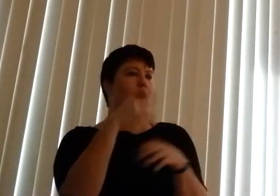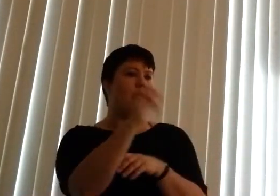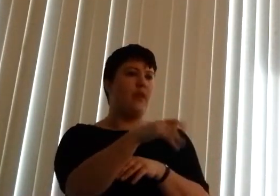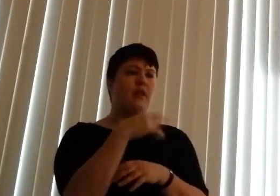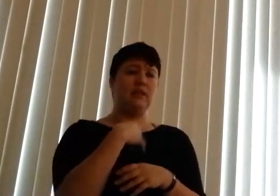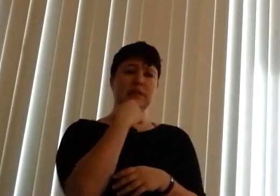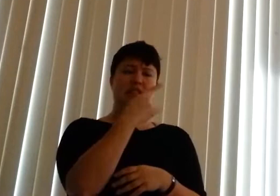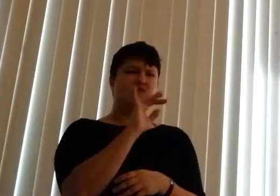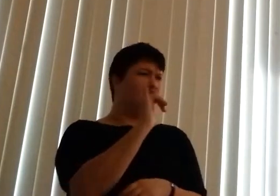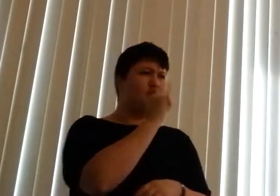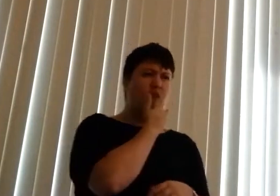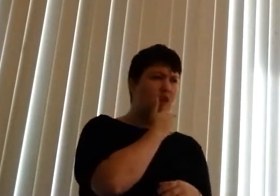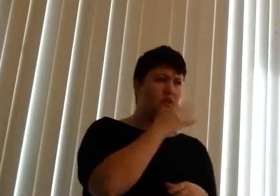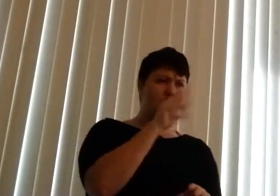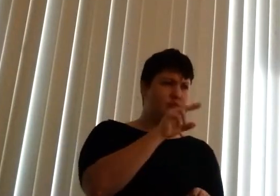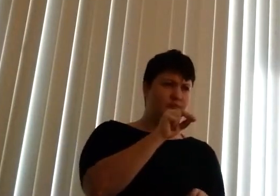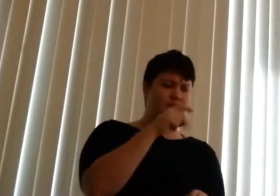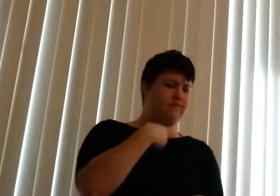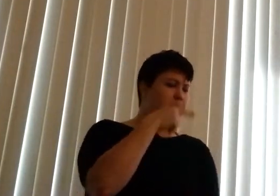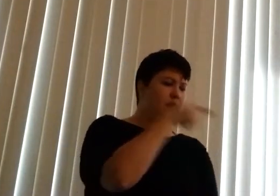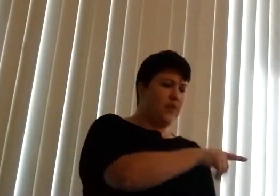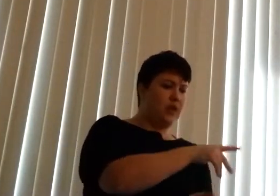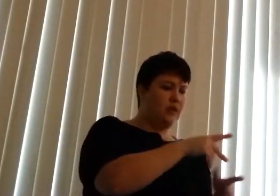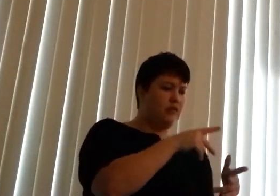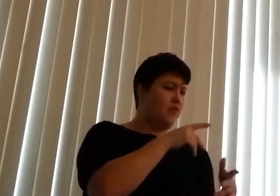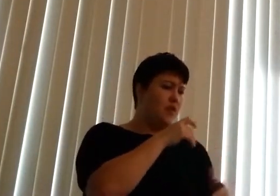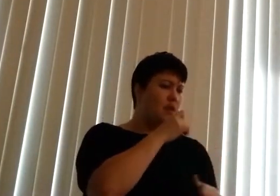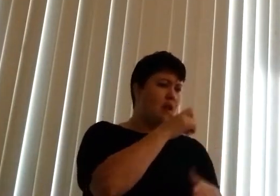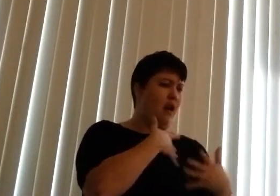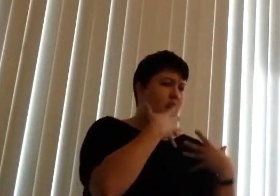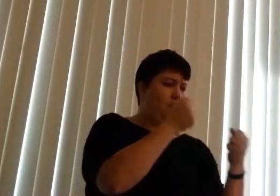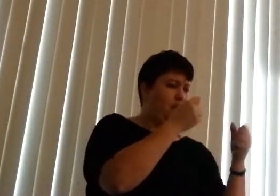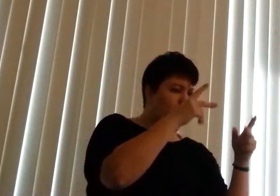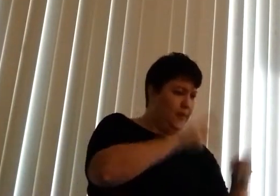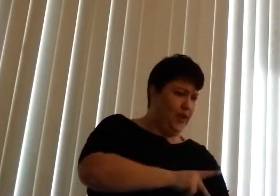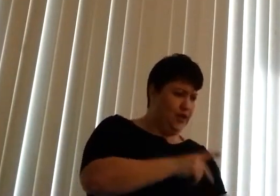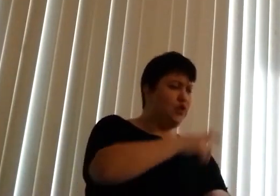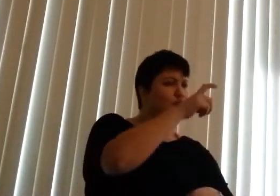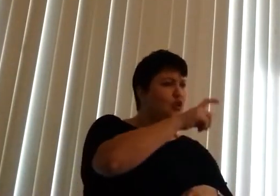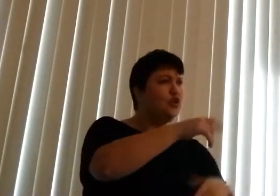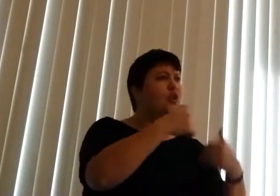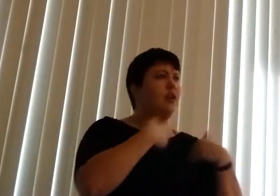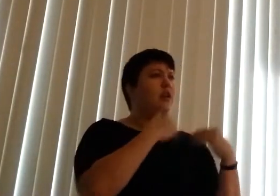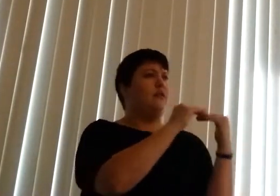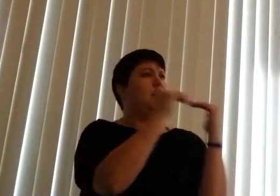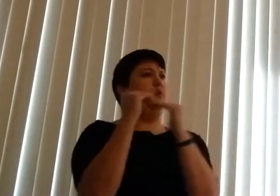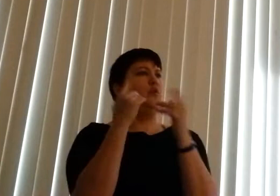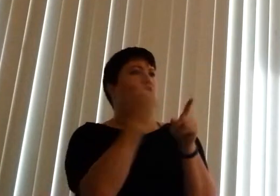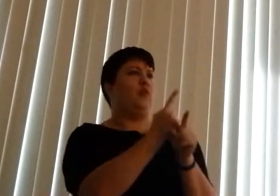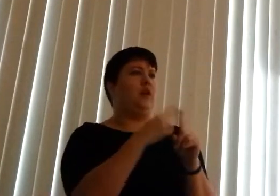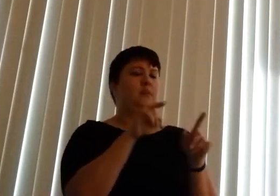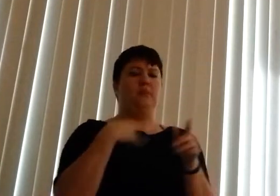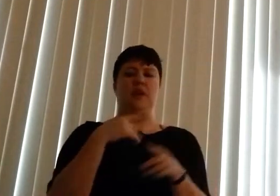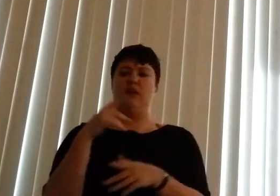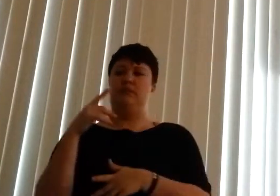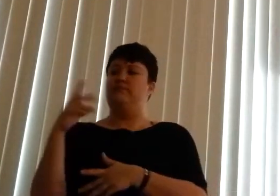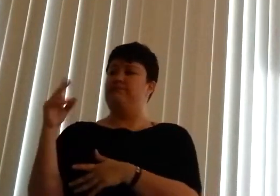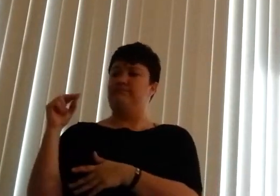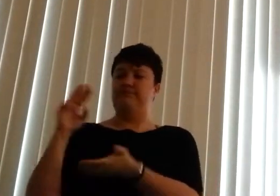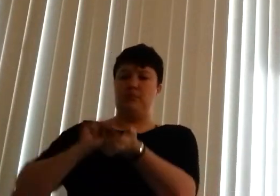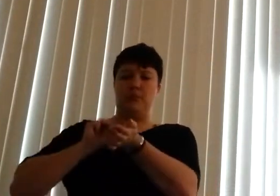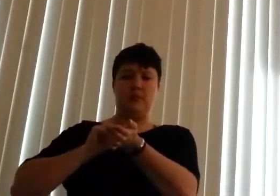wrong to save the non-paraplegic straight away, but it's okay, morally speaking, to save the person who would live longer straight